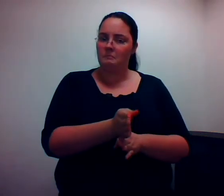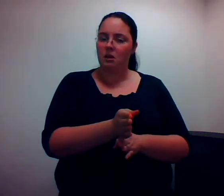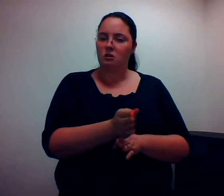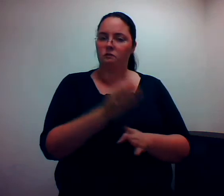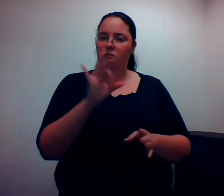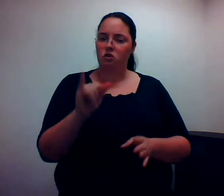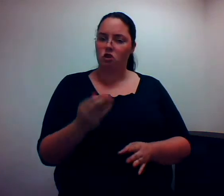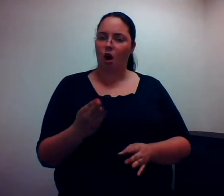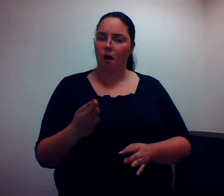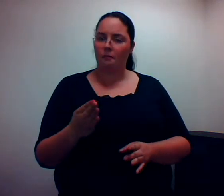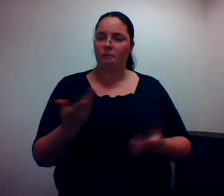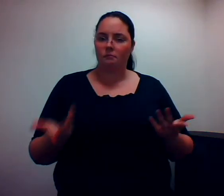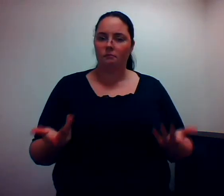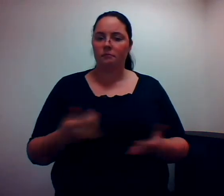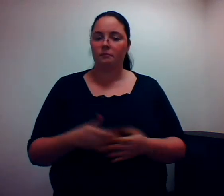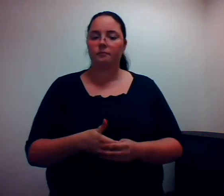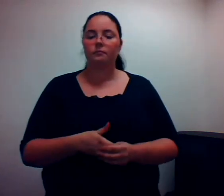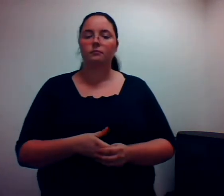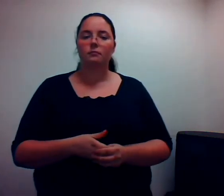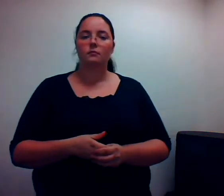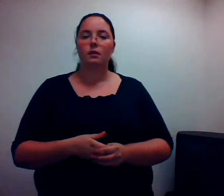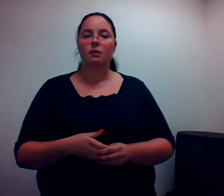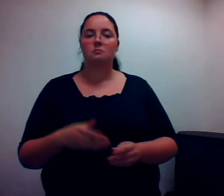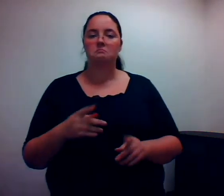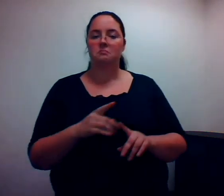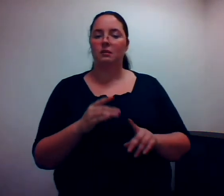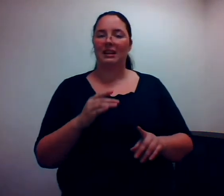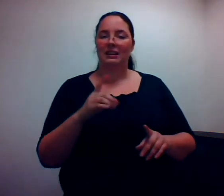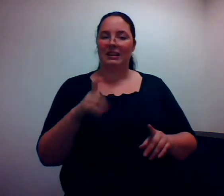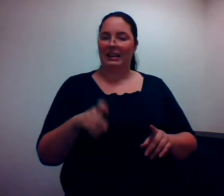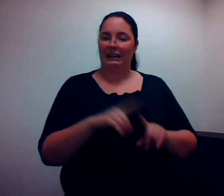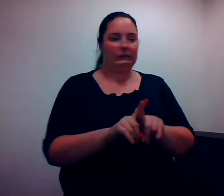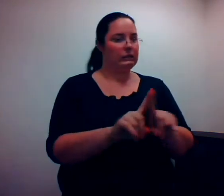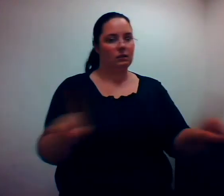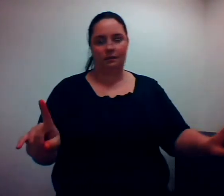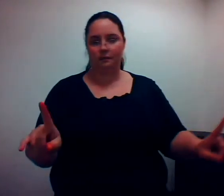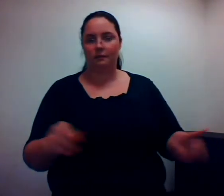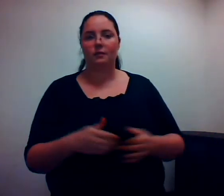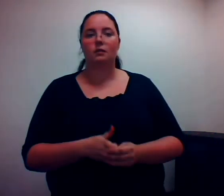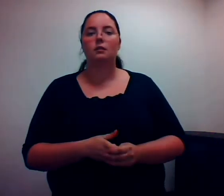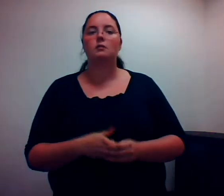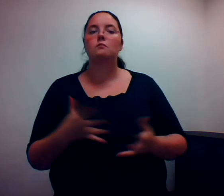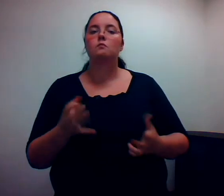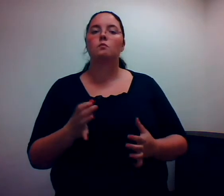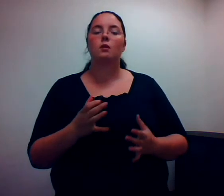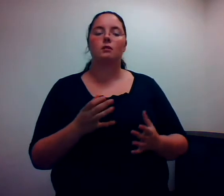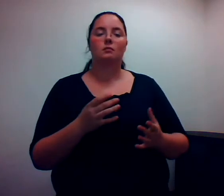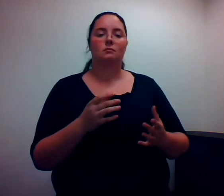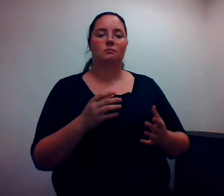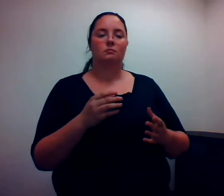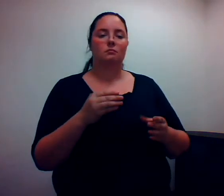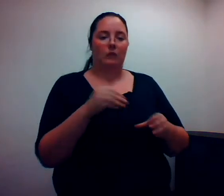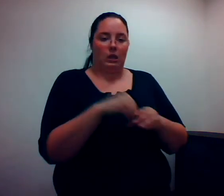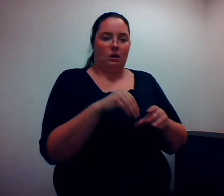reading class, but the needs are very different. So again, the goal is to integrate reading, writing, and research projects in a meaningful way for